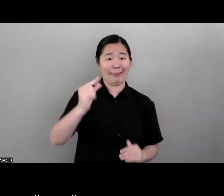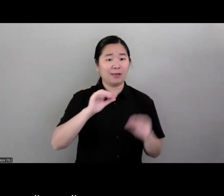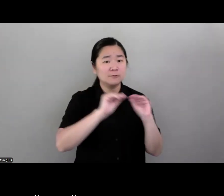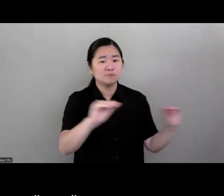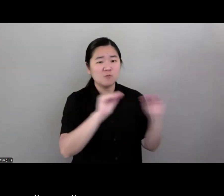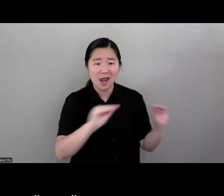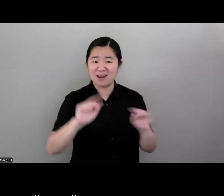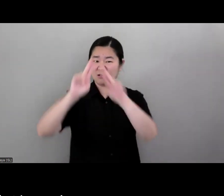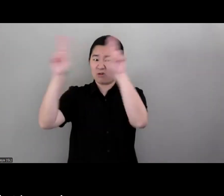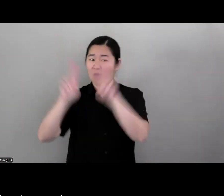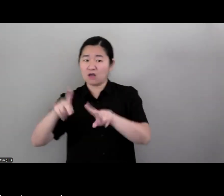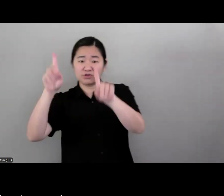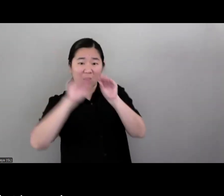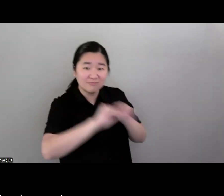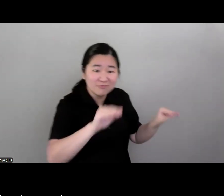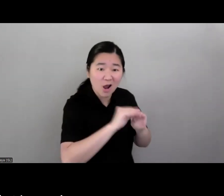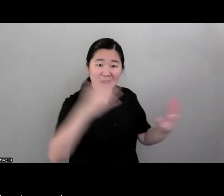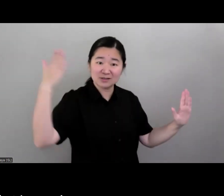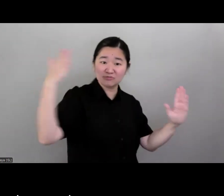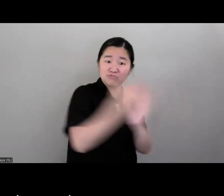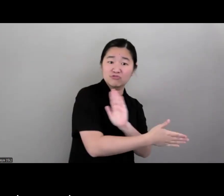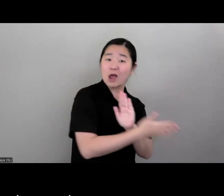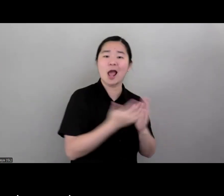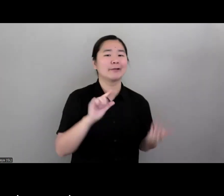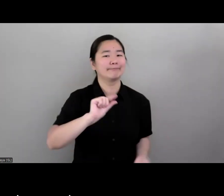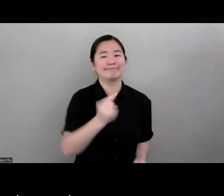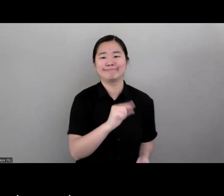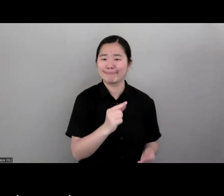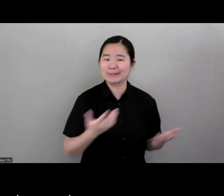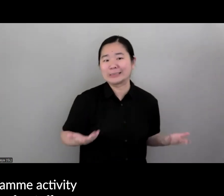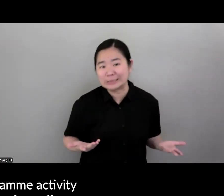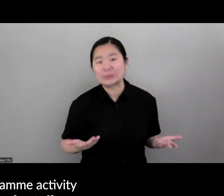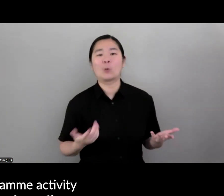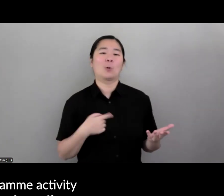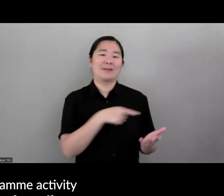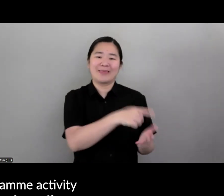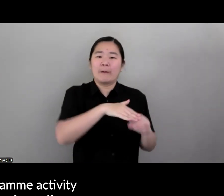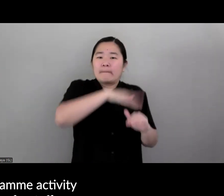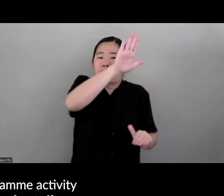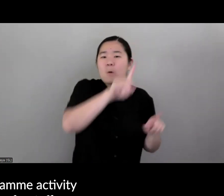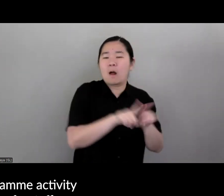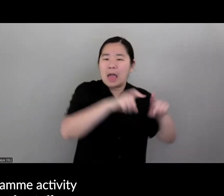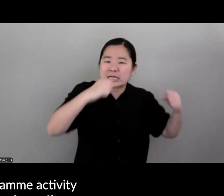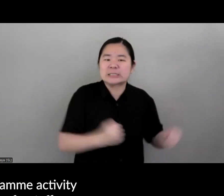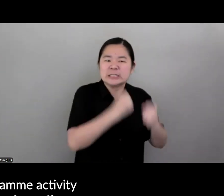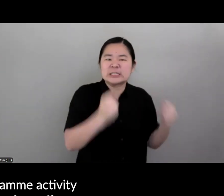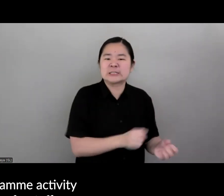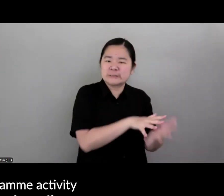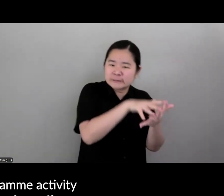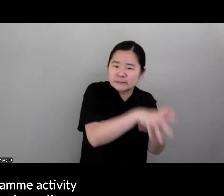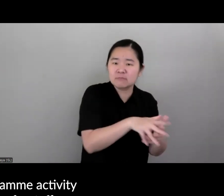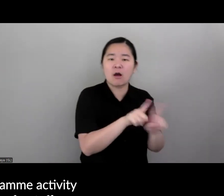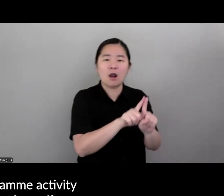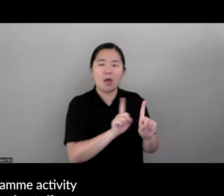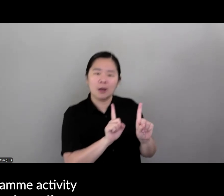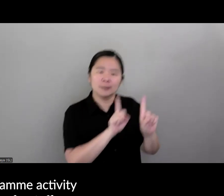safeguarding policy. Like, for example, what I mean is it's not abuse that has happened as a result of a program activity or the